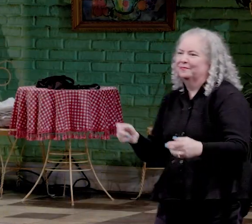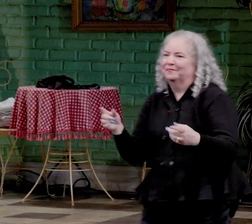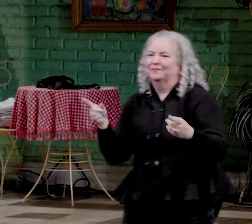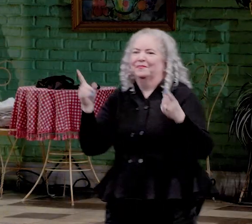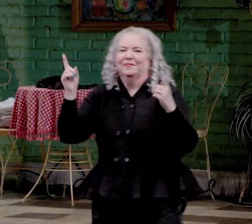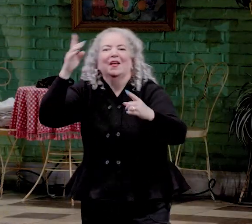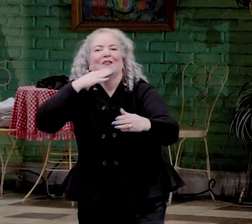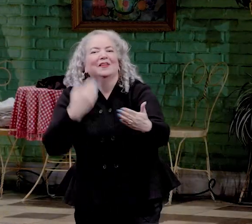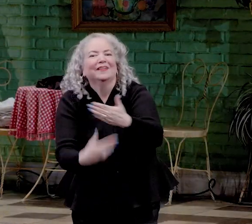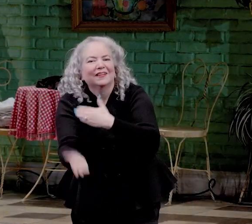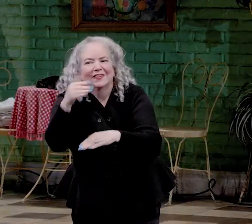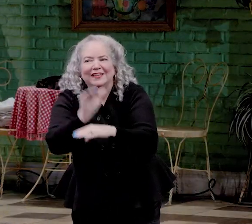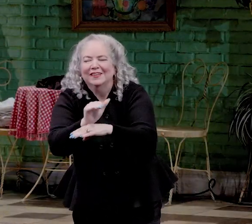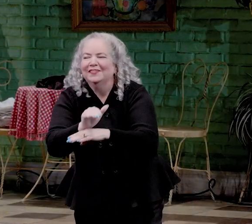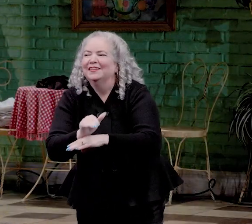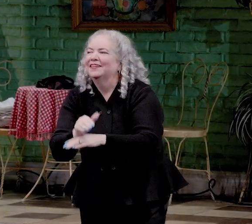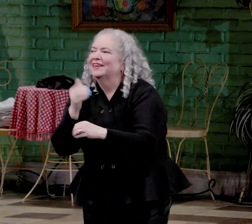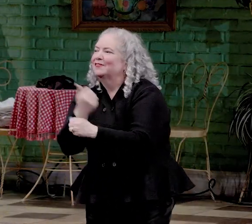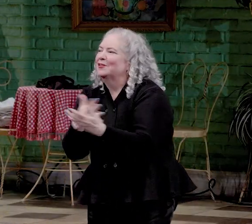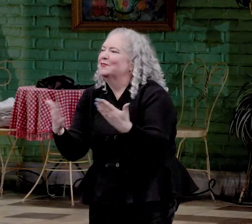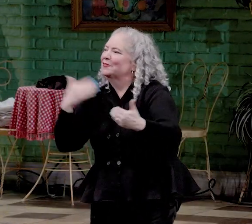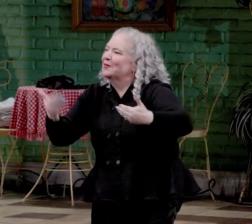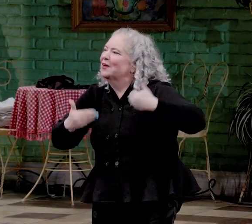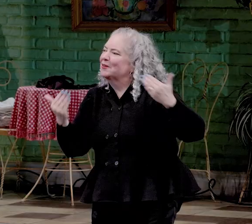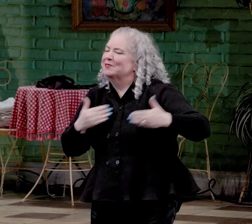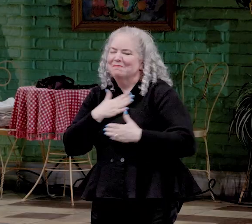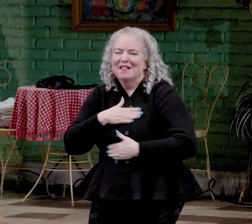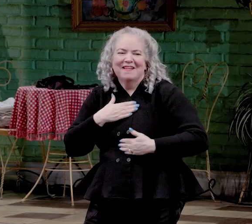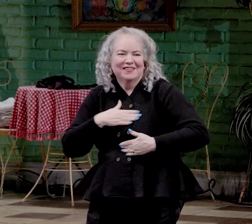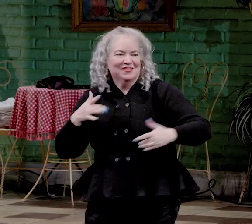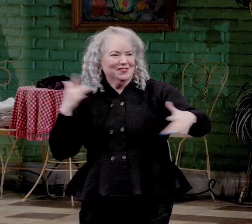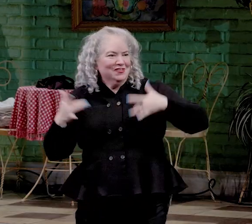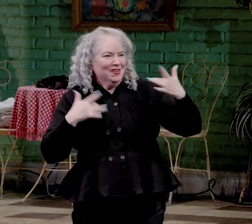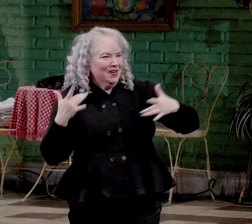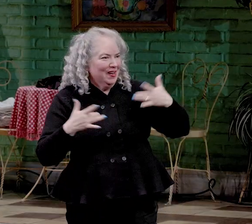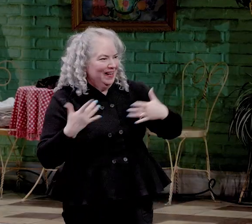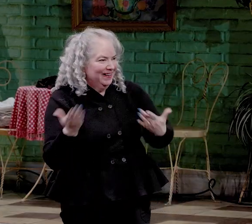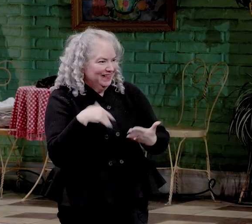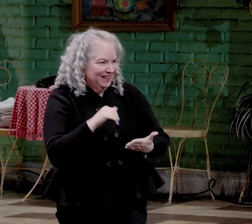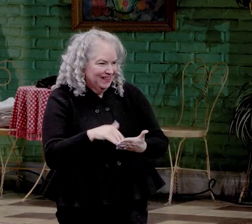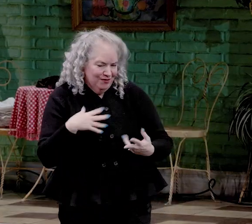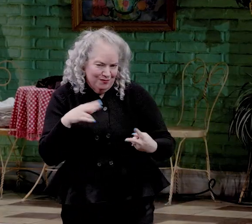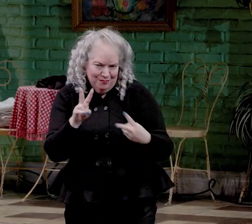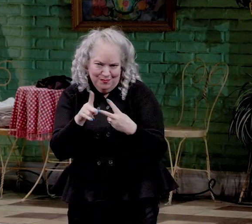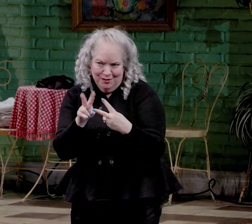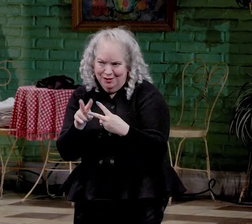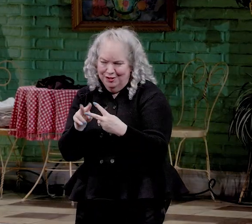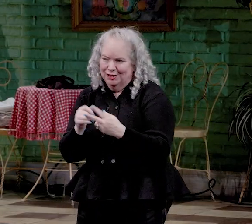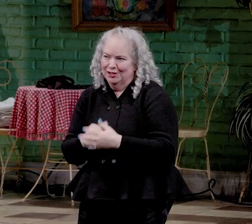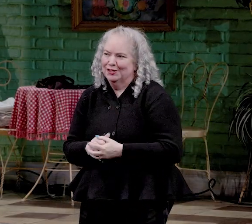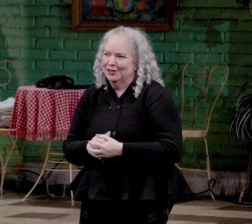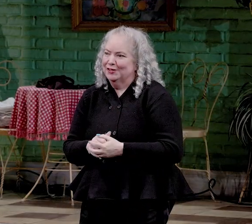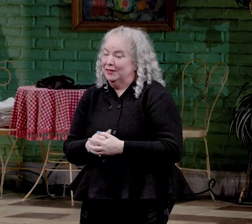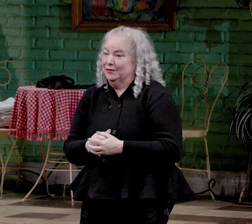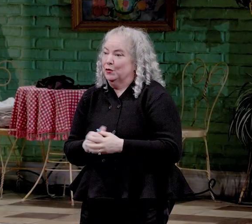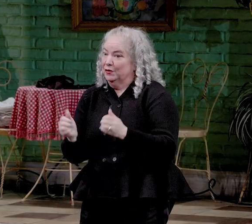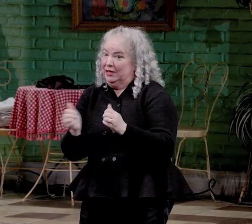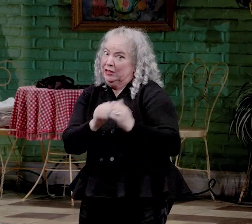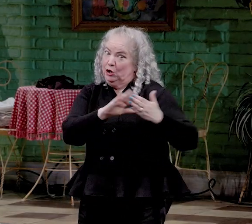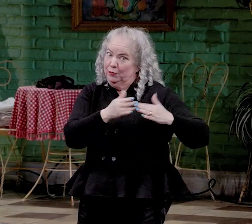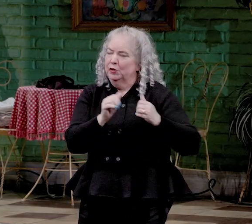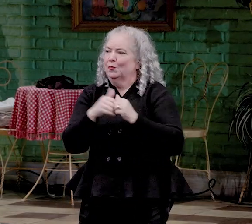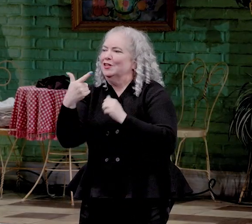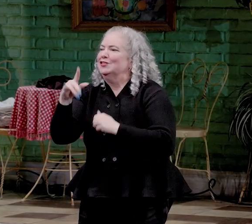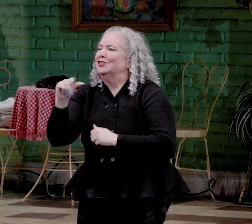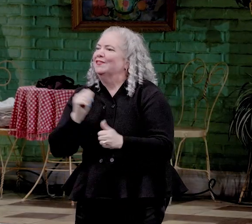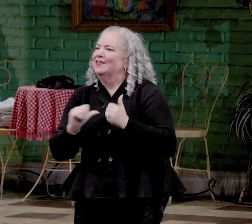Bienvenidos, everyone. Welcome. It is such a pleasure and a joy once again to partner in community with